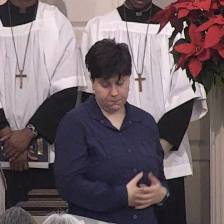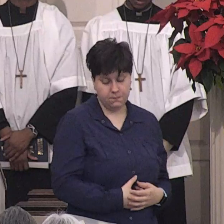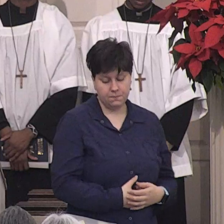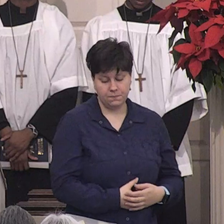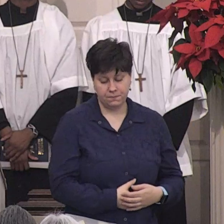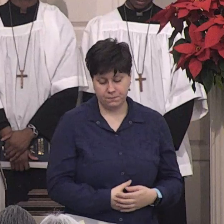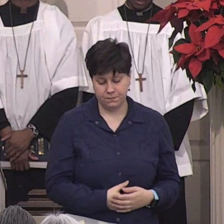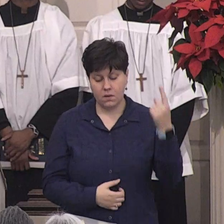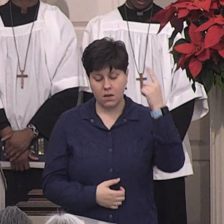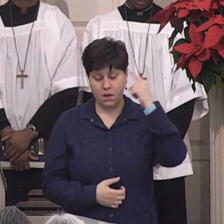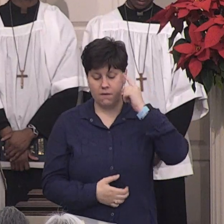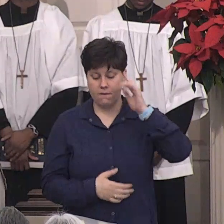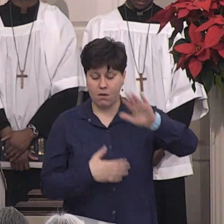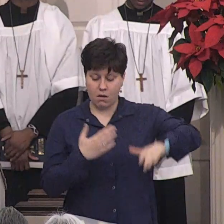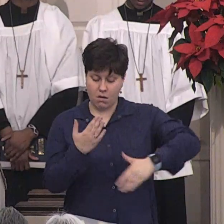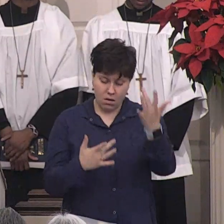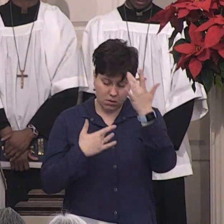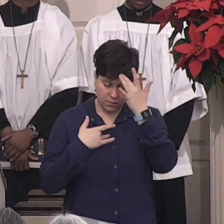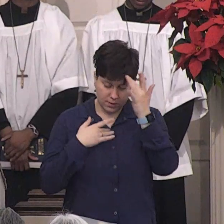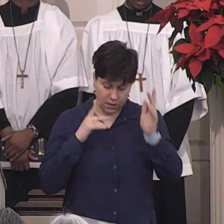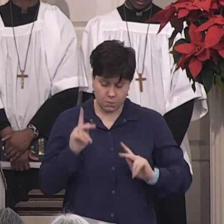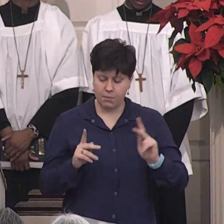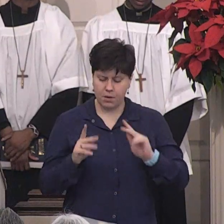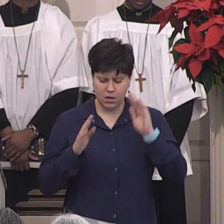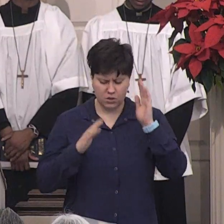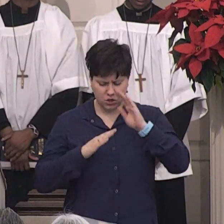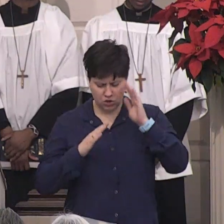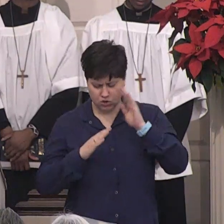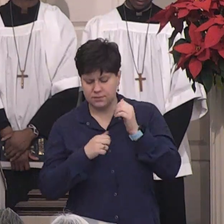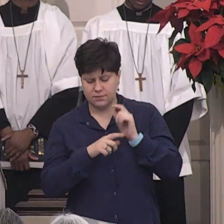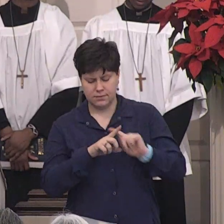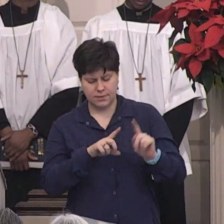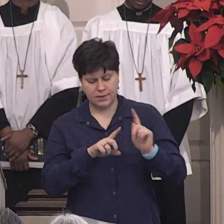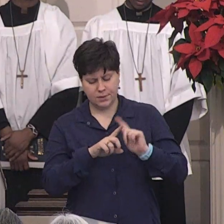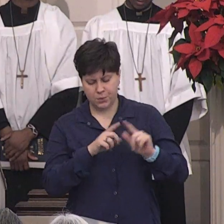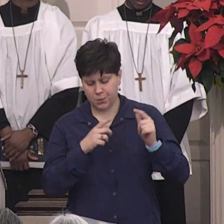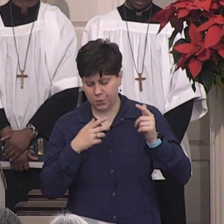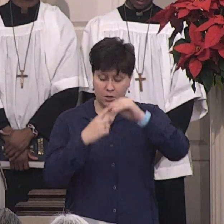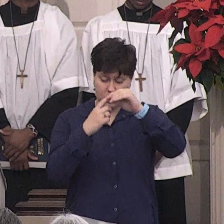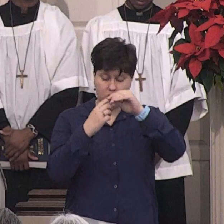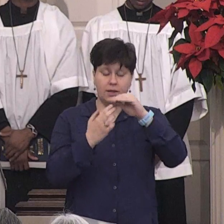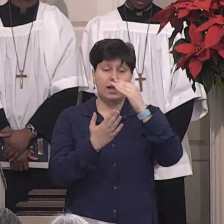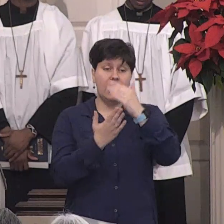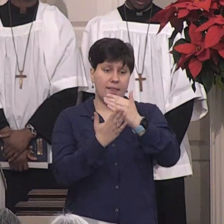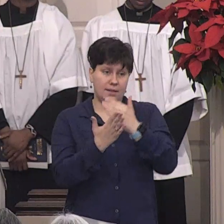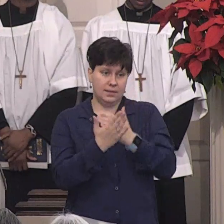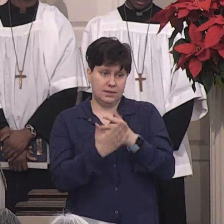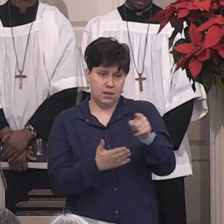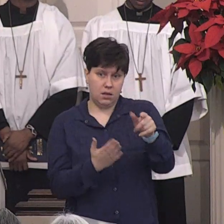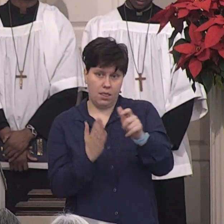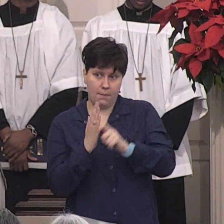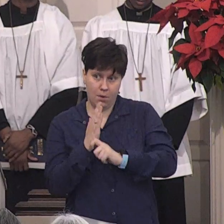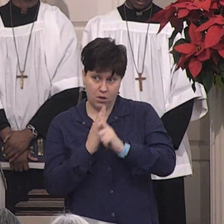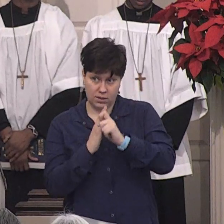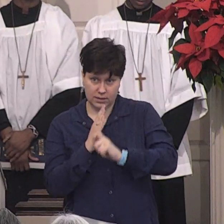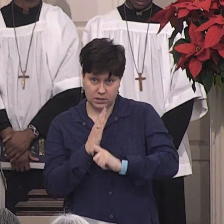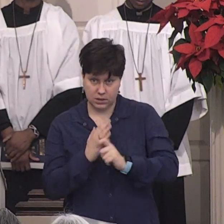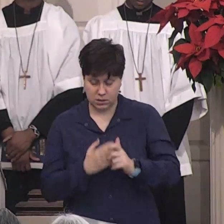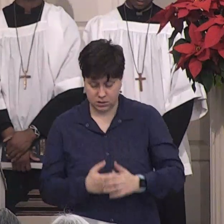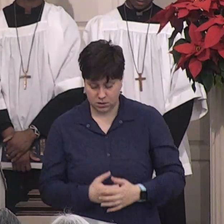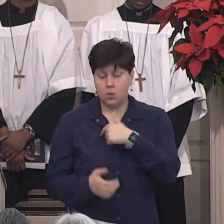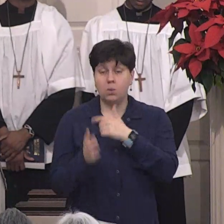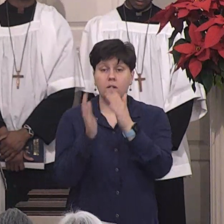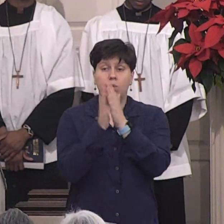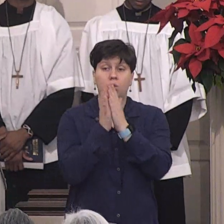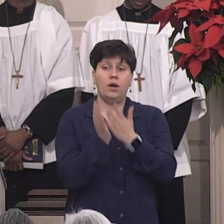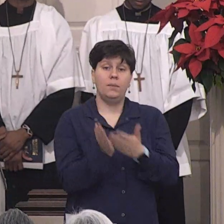For all who are sick and in distress in any way, especially those listed in the bulletin, we pray